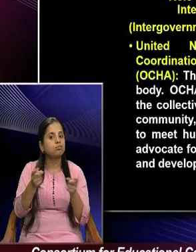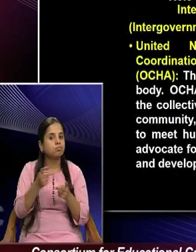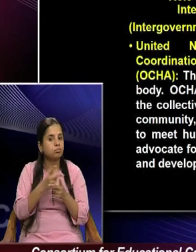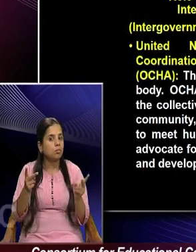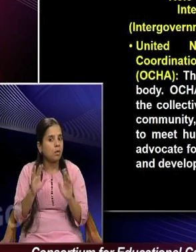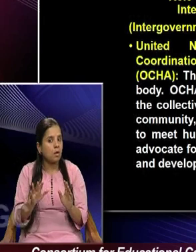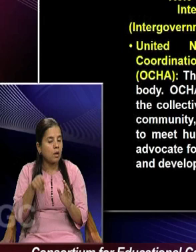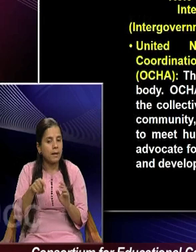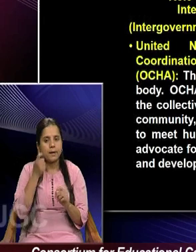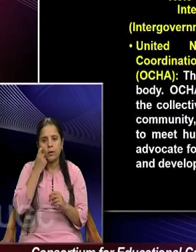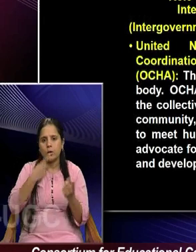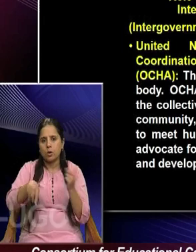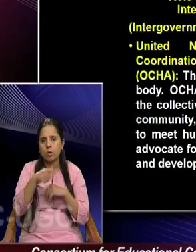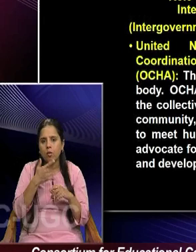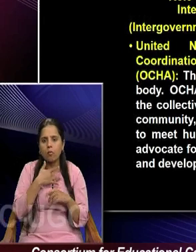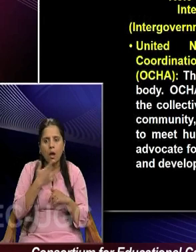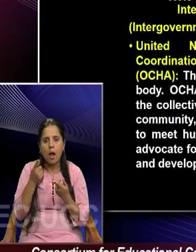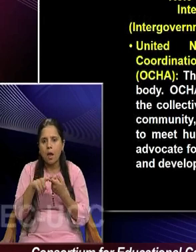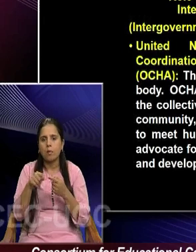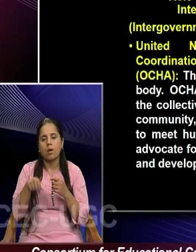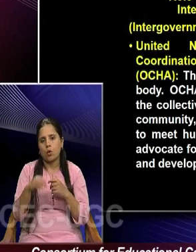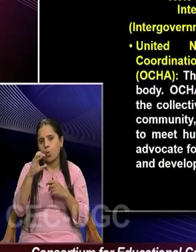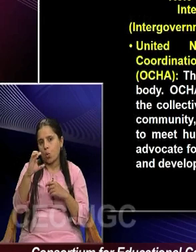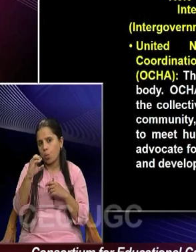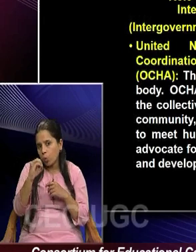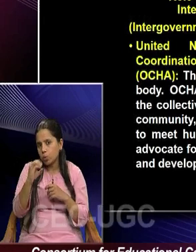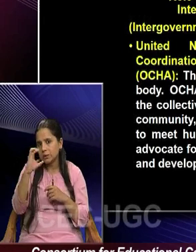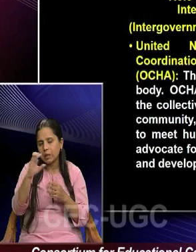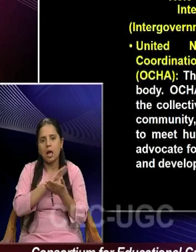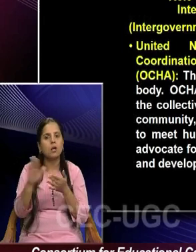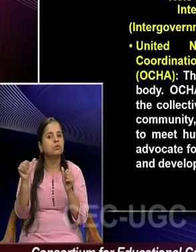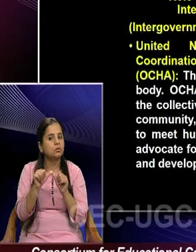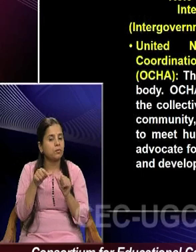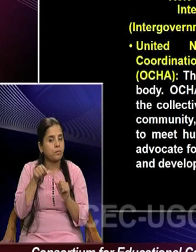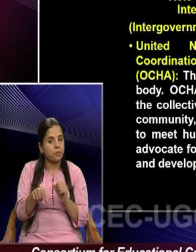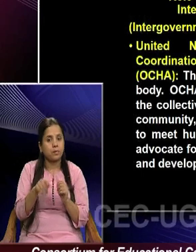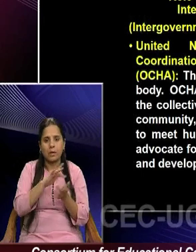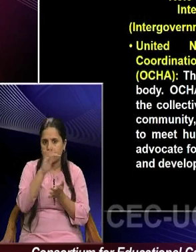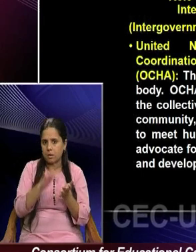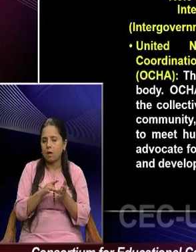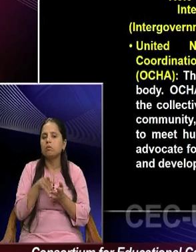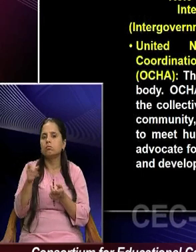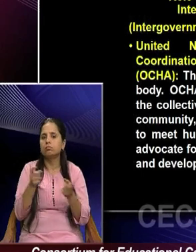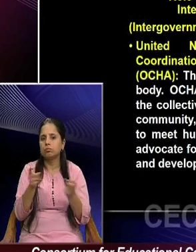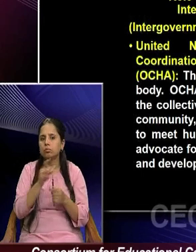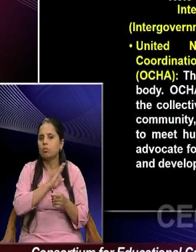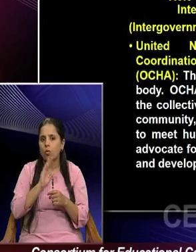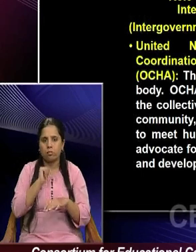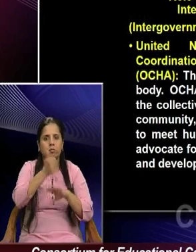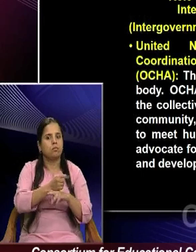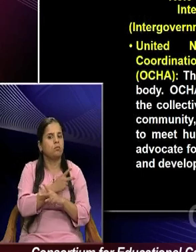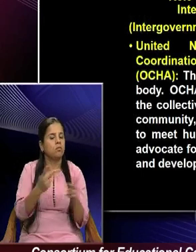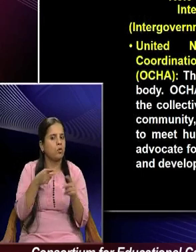of Humanitarian Affairs, OCHA. This is the central coordinating body. OCHA